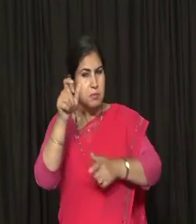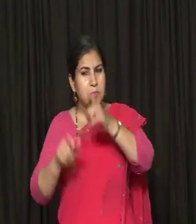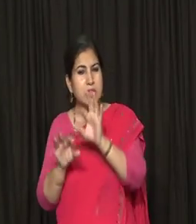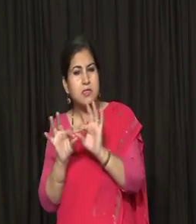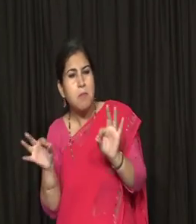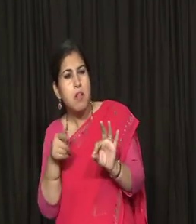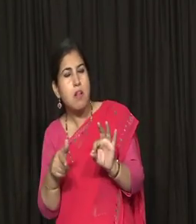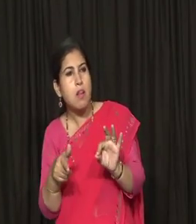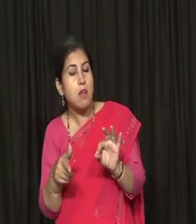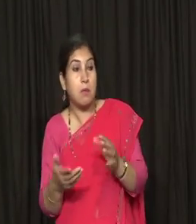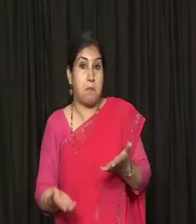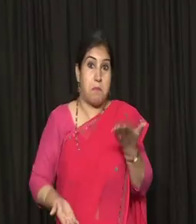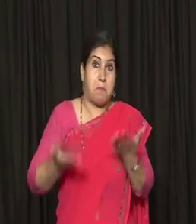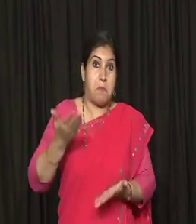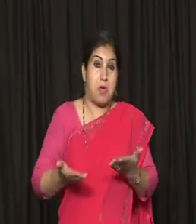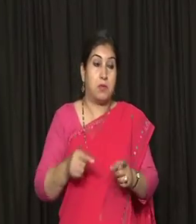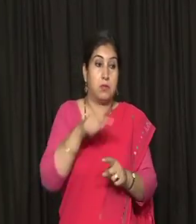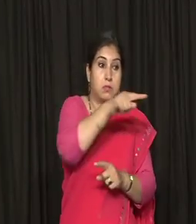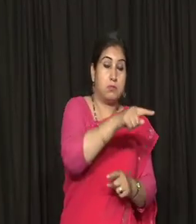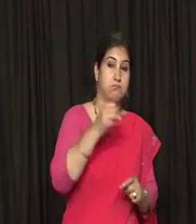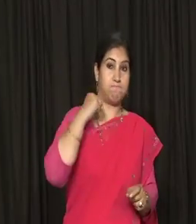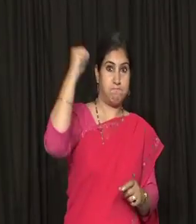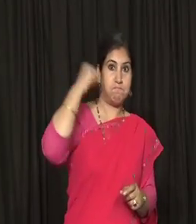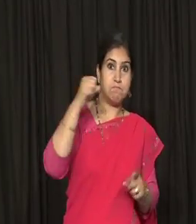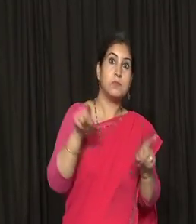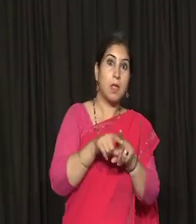country might revolt against them.